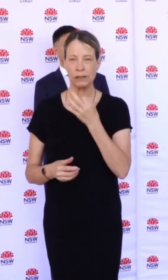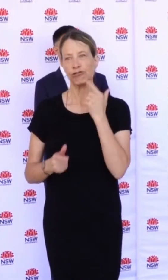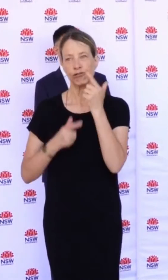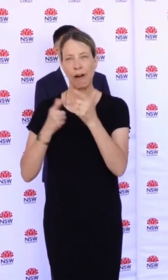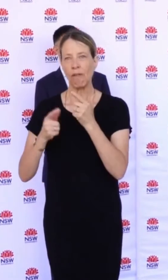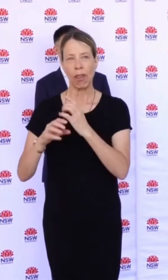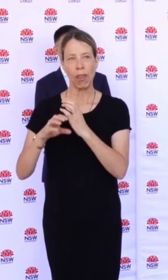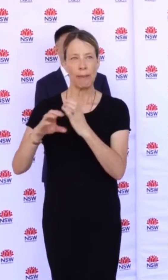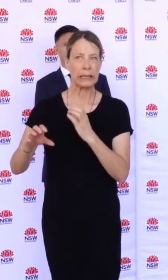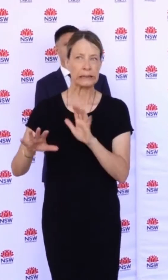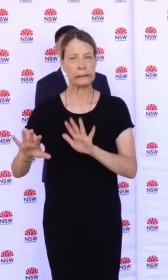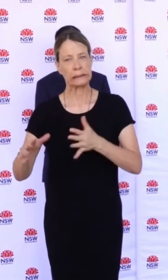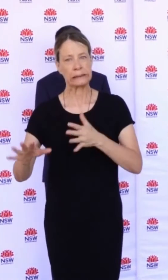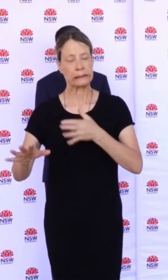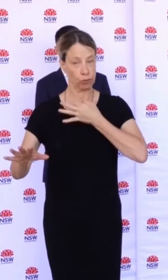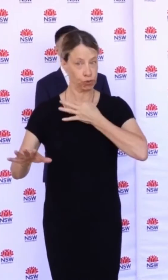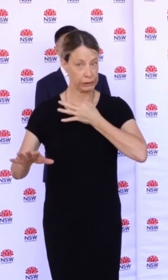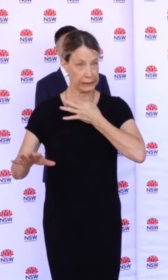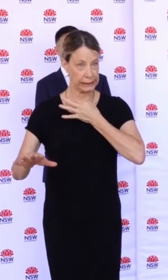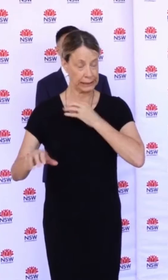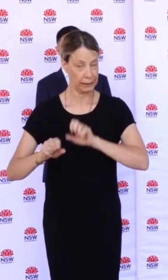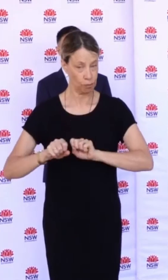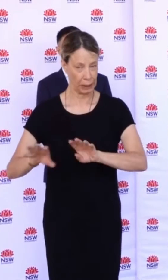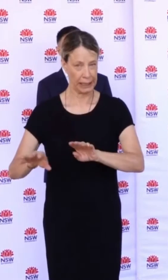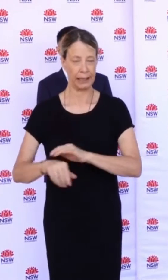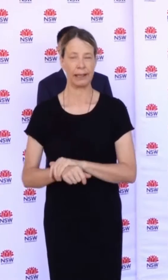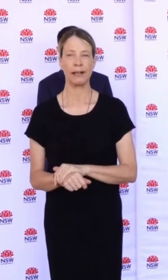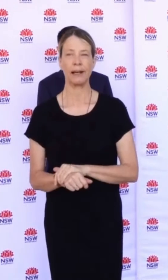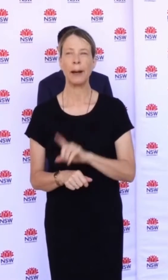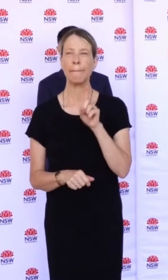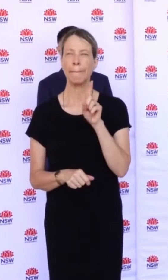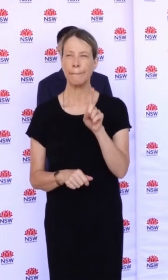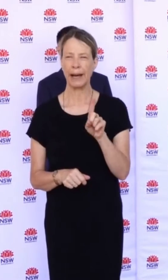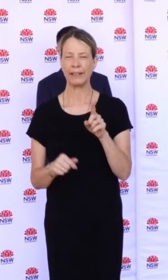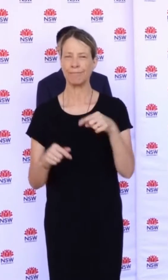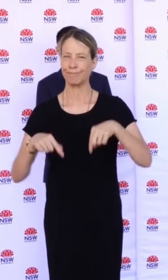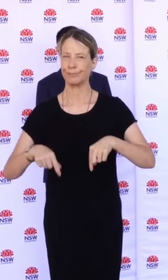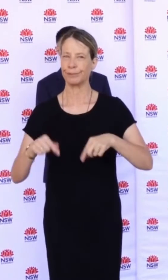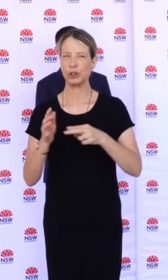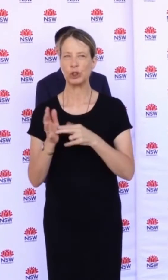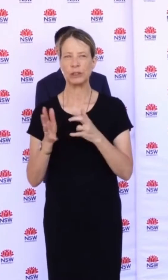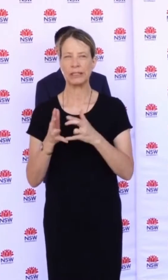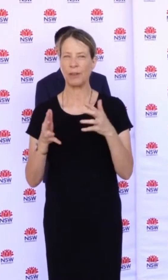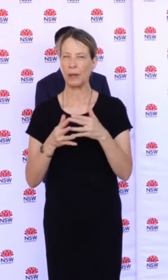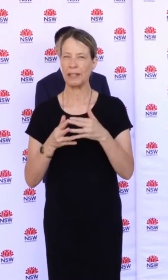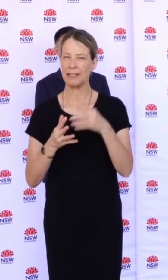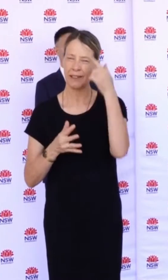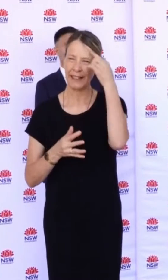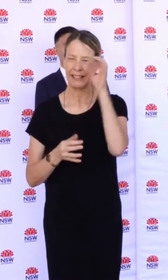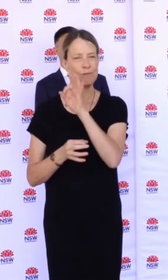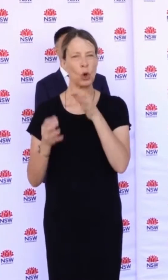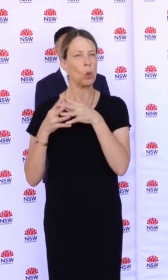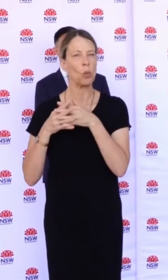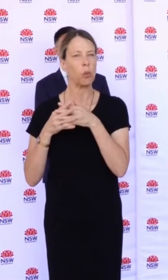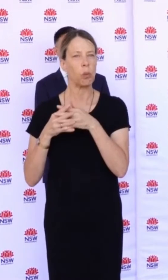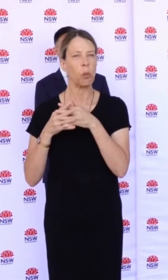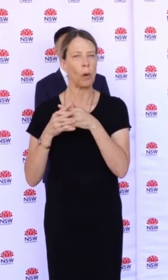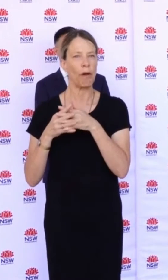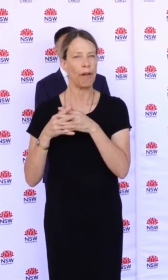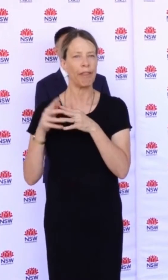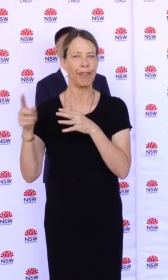considered. But we simply do not believe, the public health advice here in New South Wales, that we do not believe that there would be any advantage, in fact